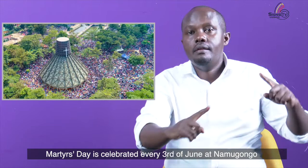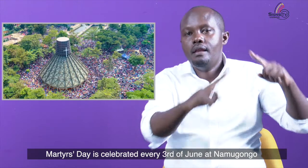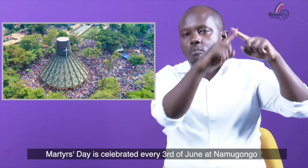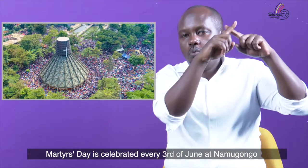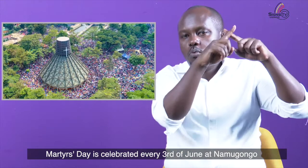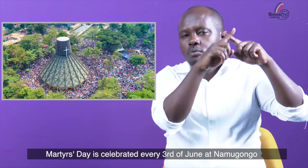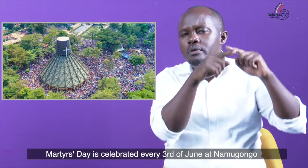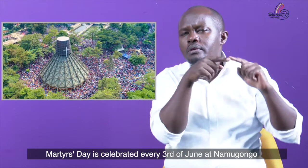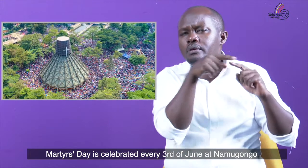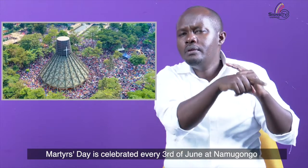Namgongo